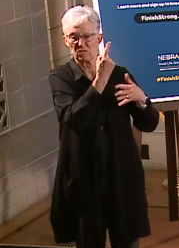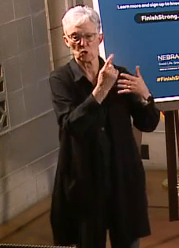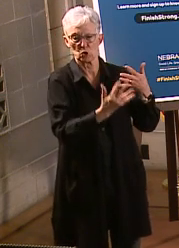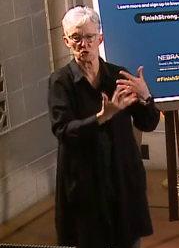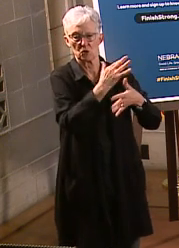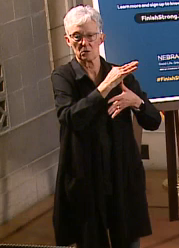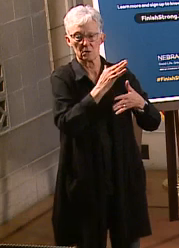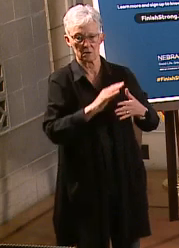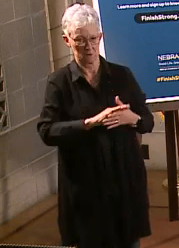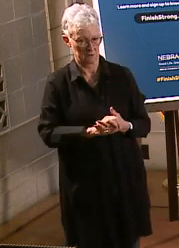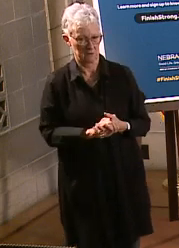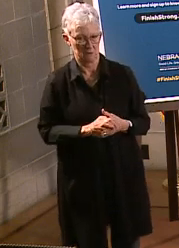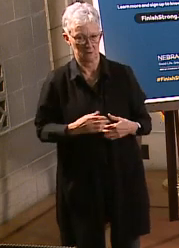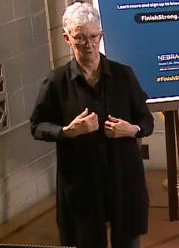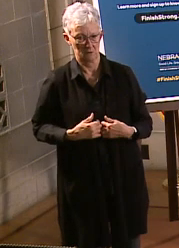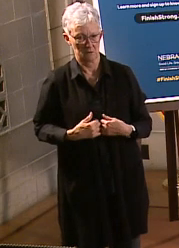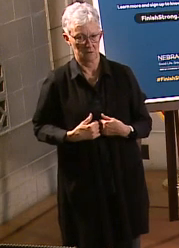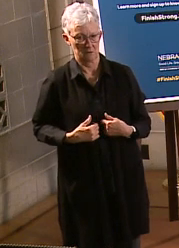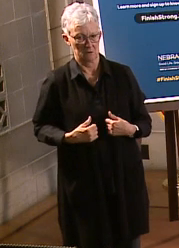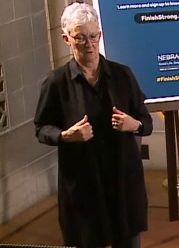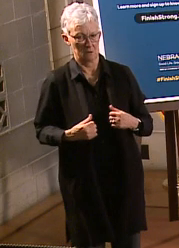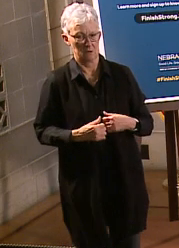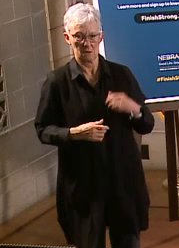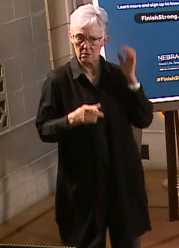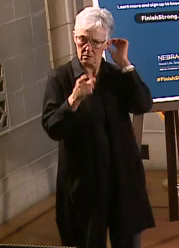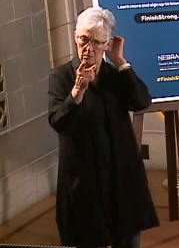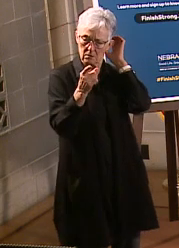are you thinking 2 weeks? Is that because, is that when your